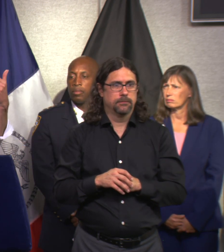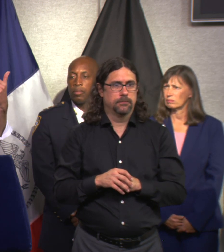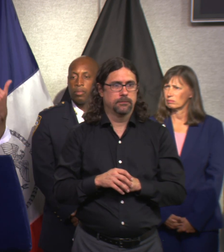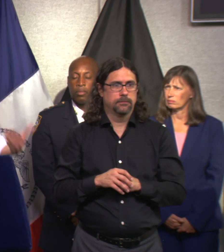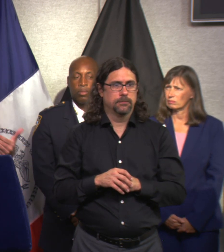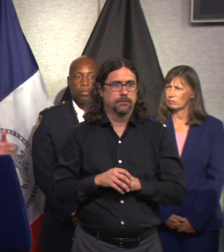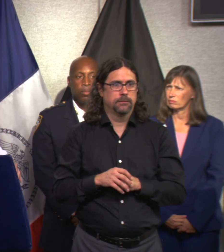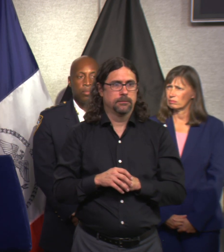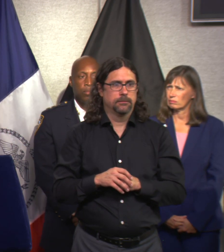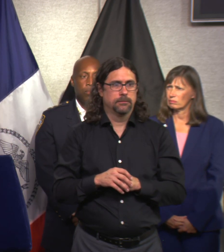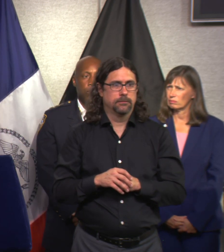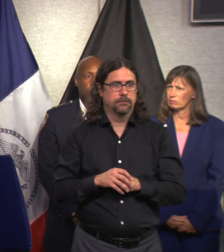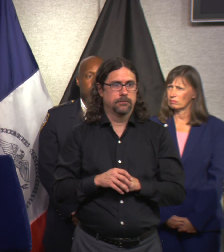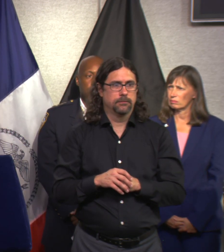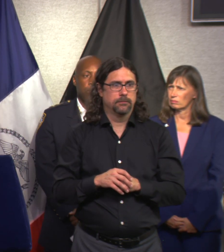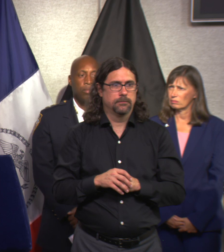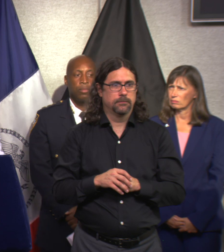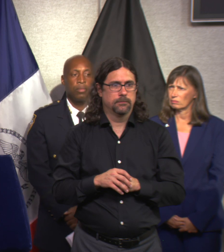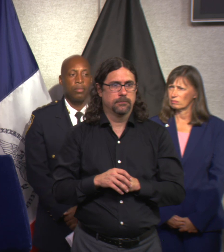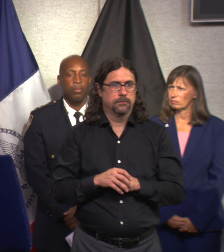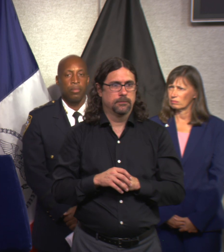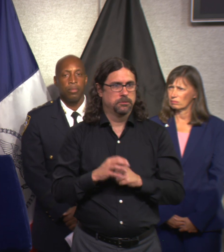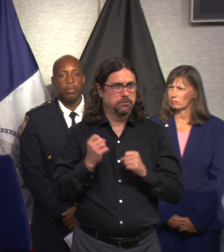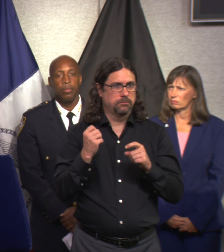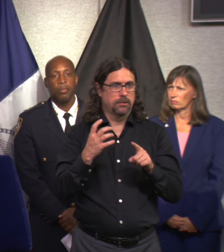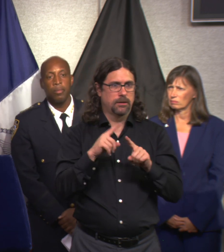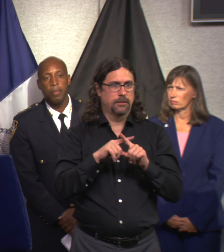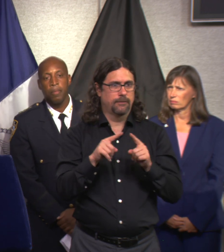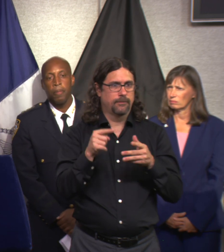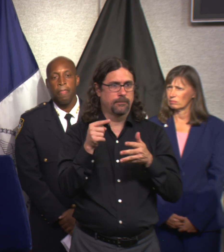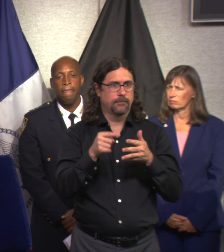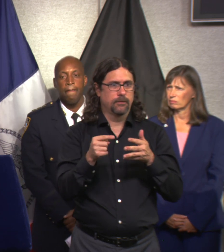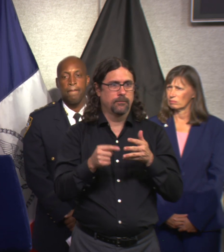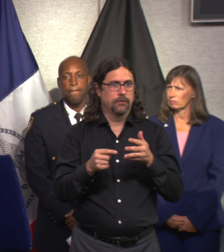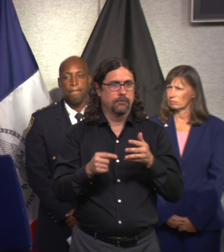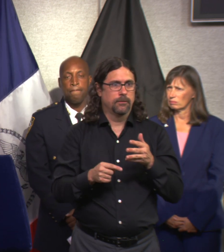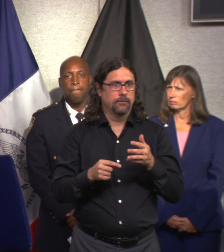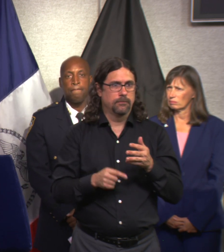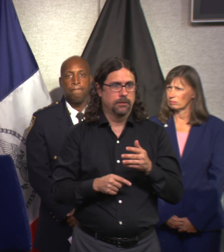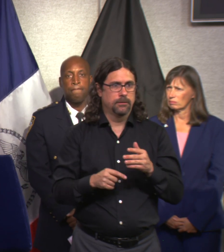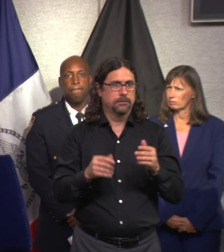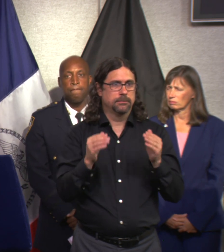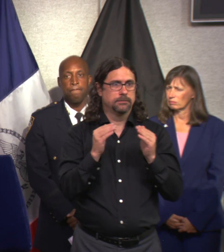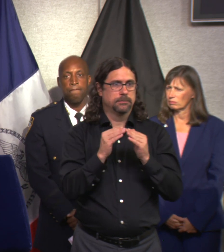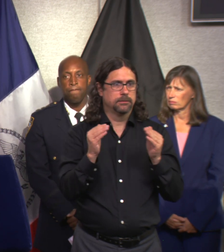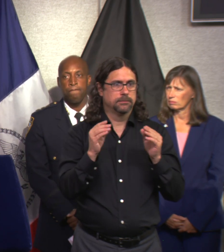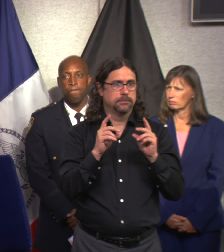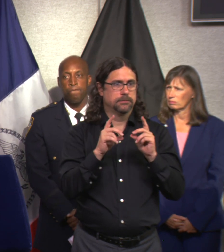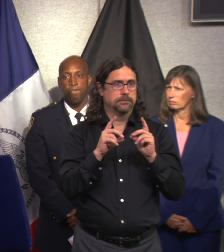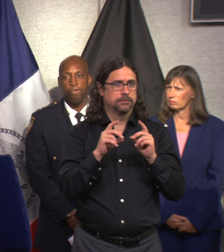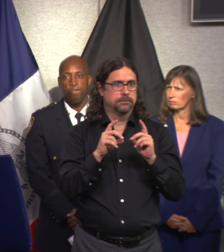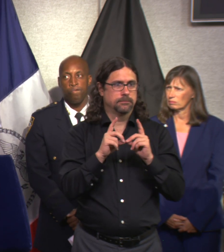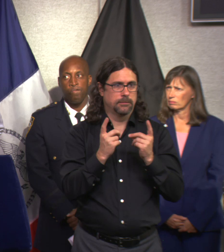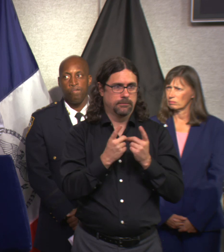And they consistently told the NYPD not to proceed until recently with the administrative action. That's why